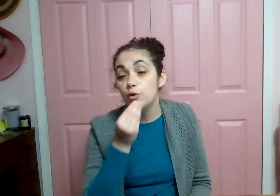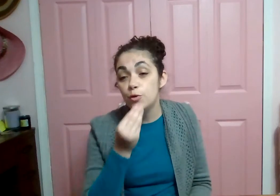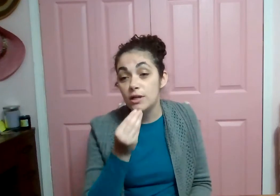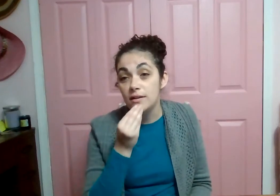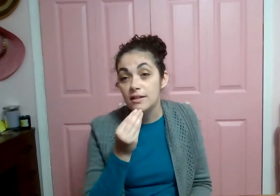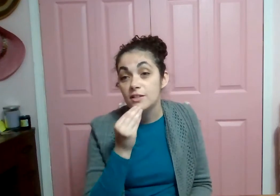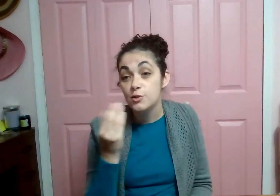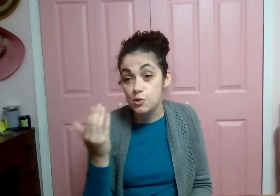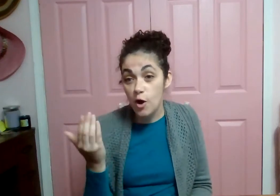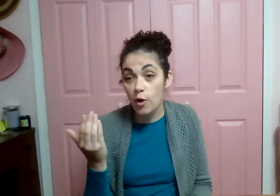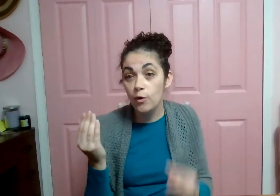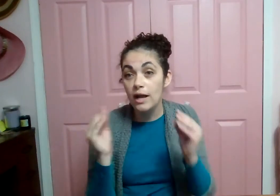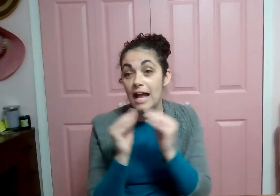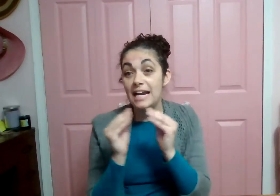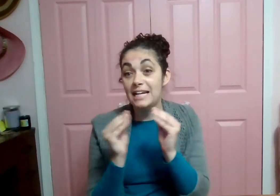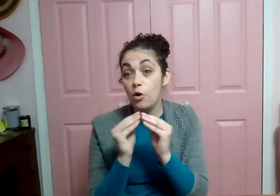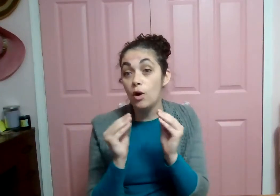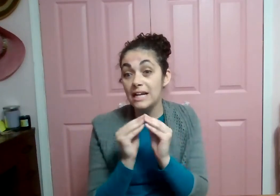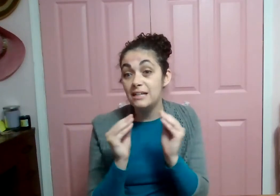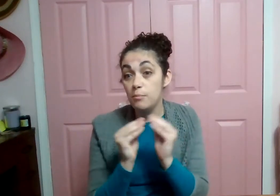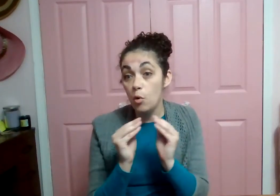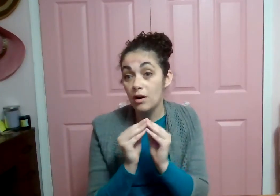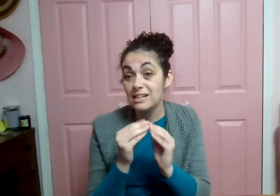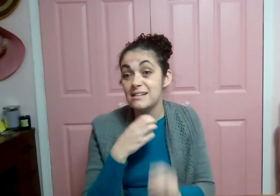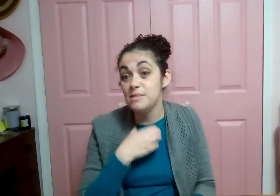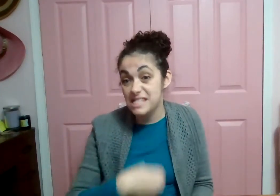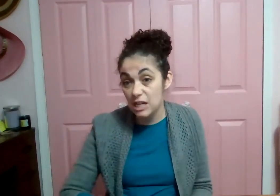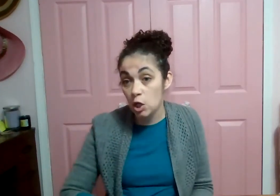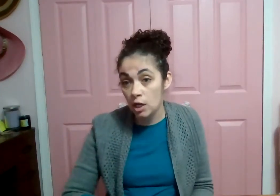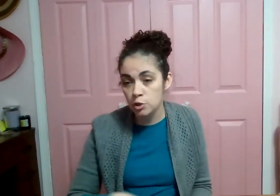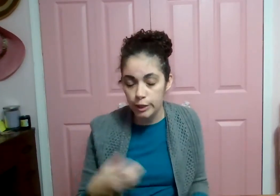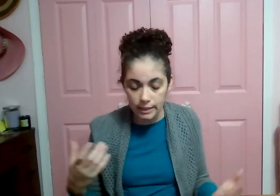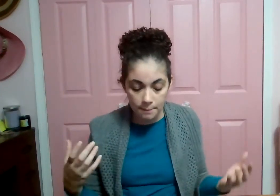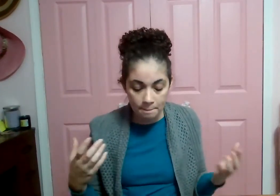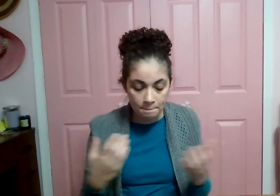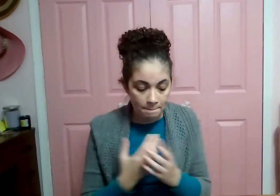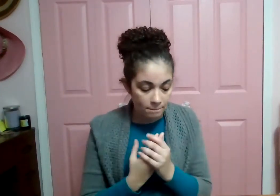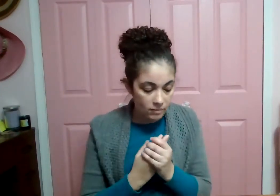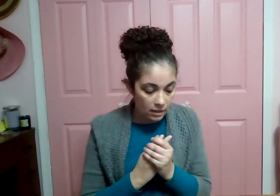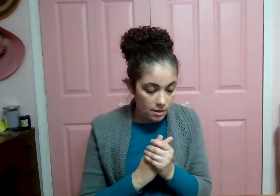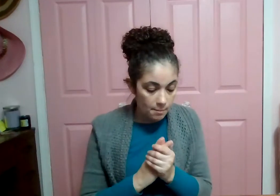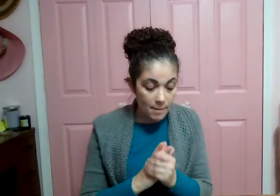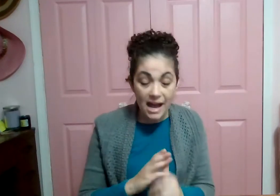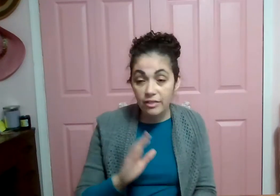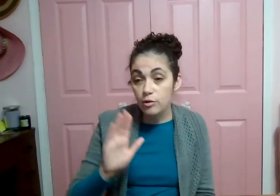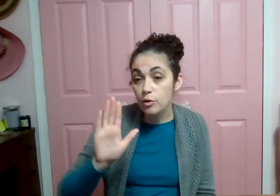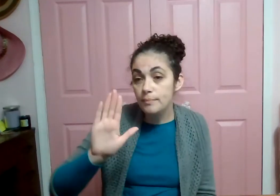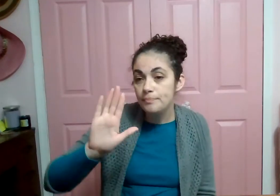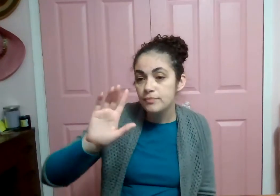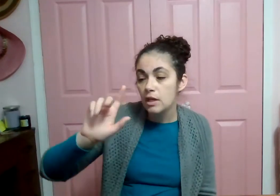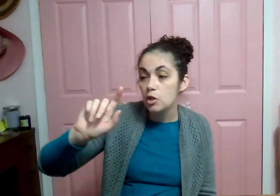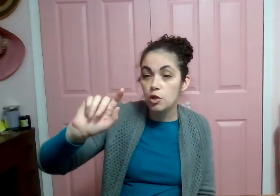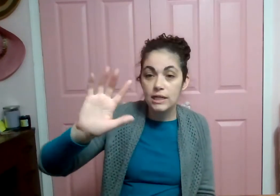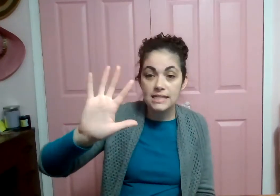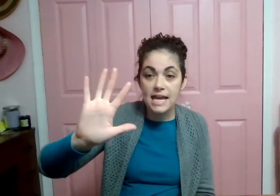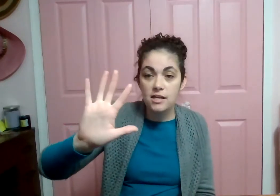food. So, and I need more because I'm still hungry. Bathroom, you're going to take